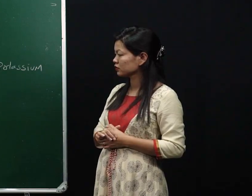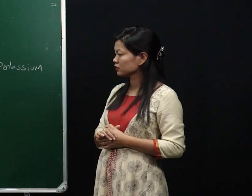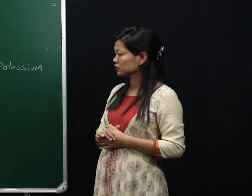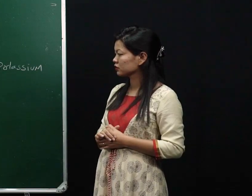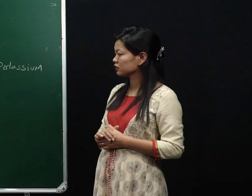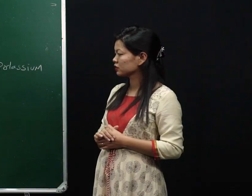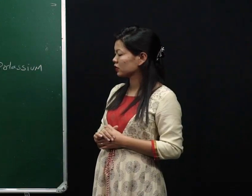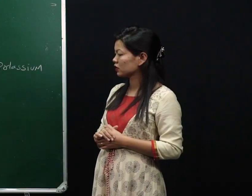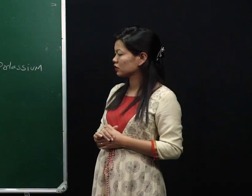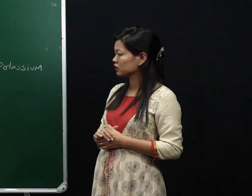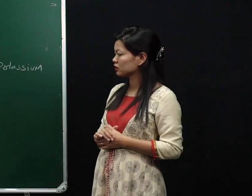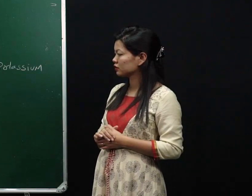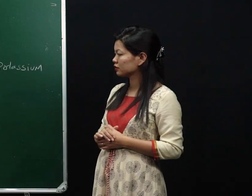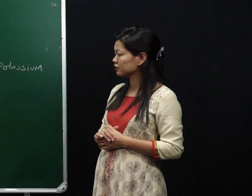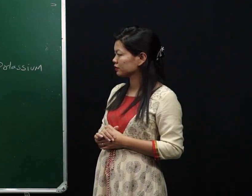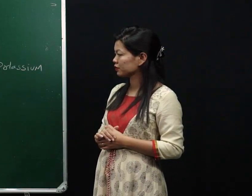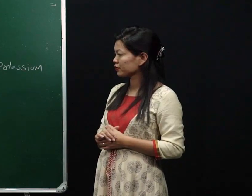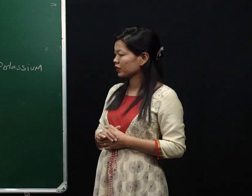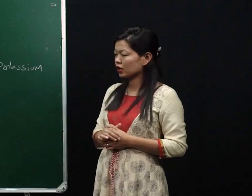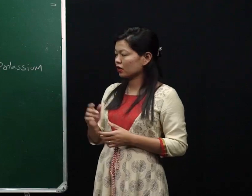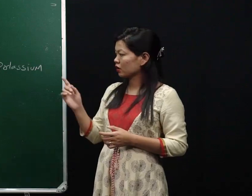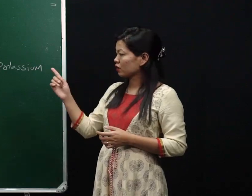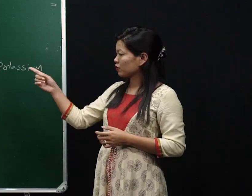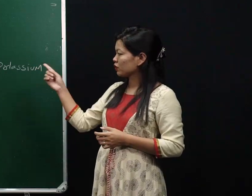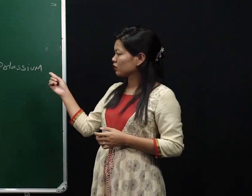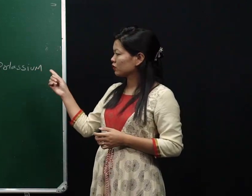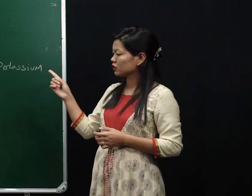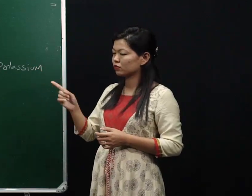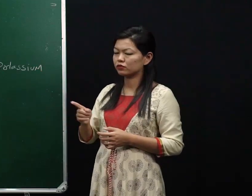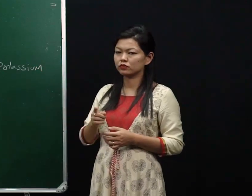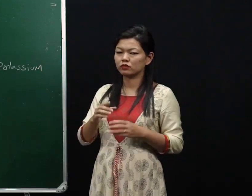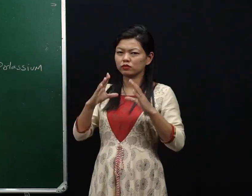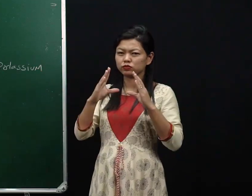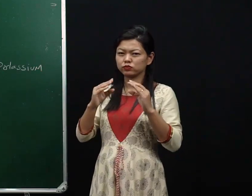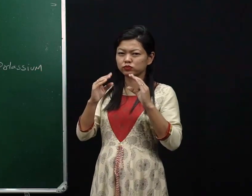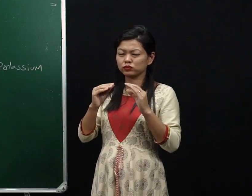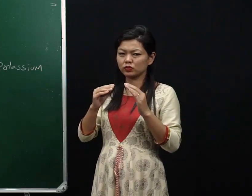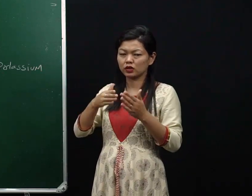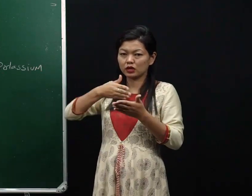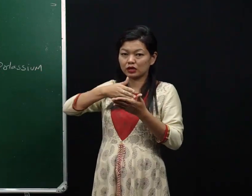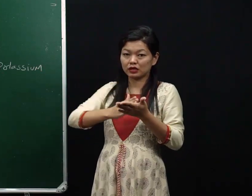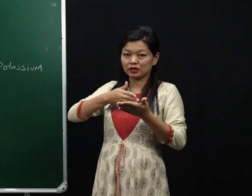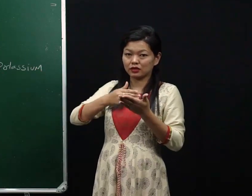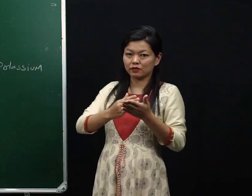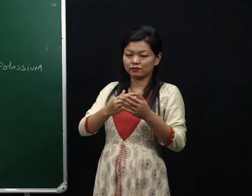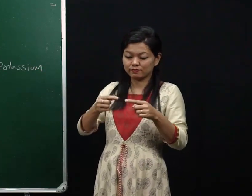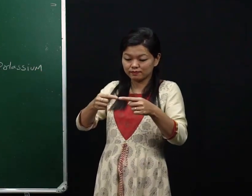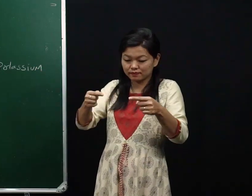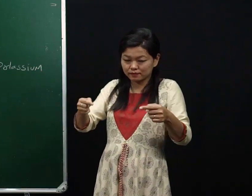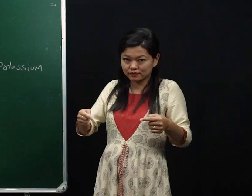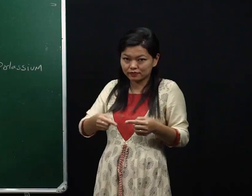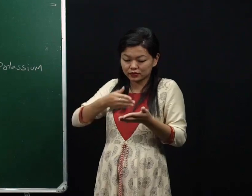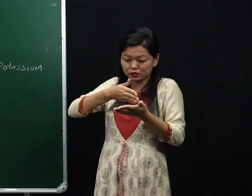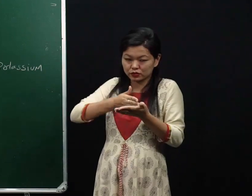are also very dangerous. They are very soft that we can just cut them with a knife, you know, like a cake. Cake, we can just cut